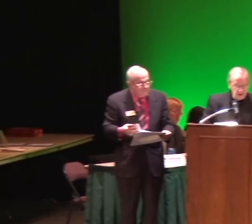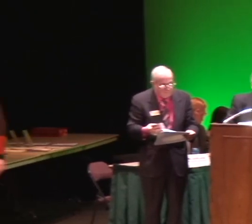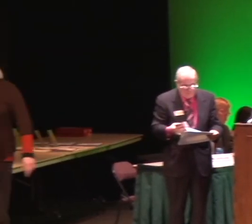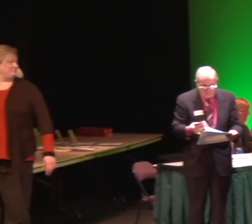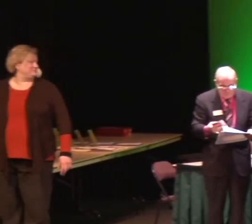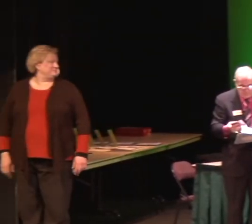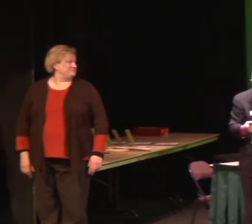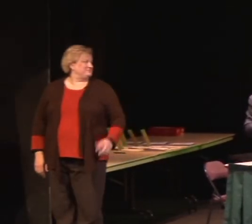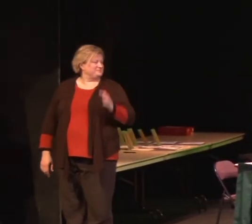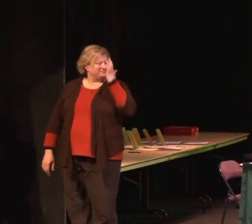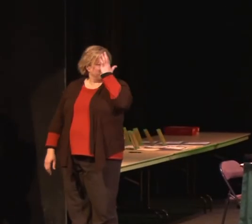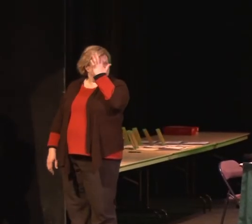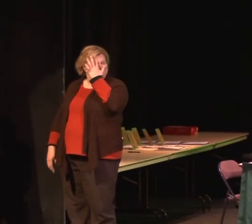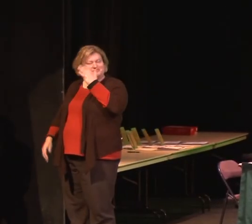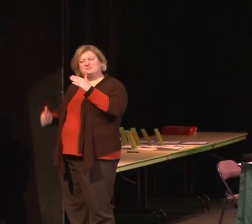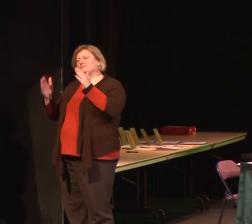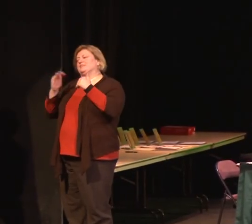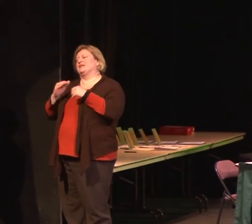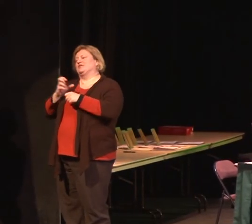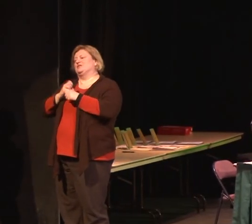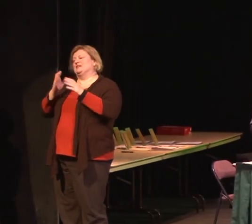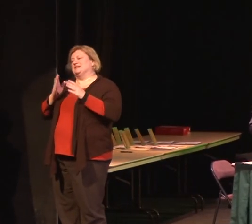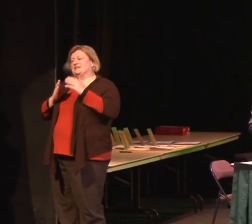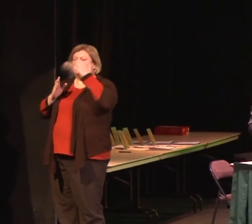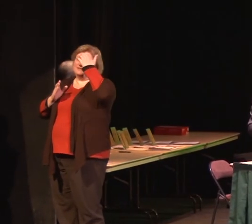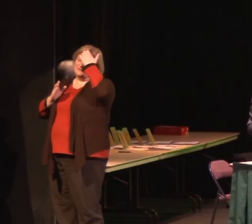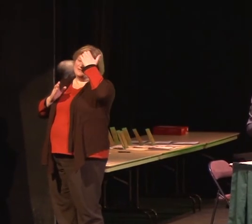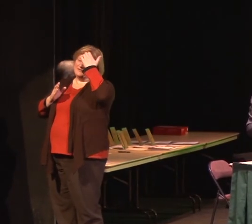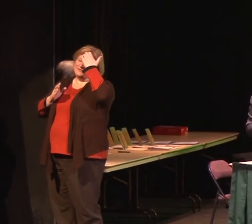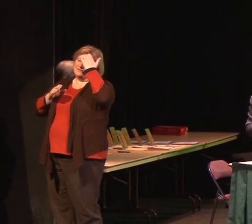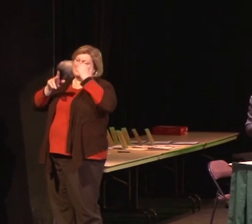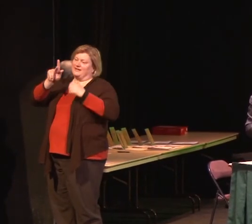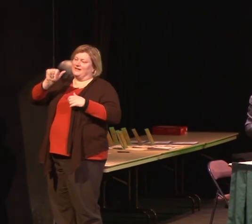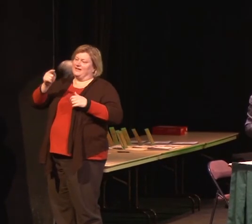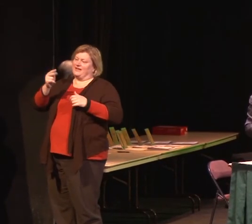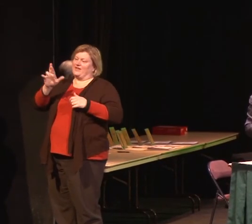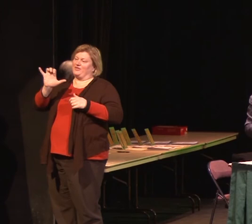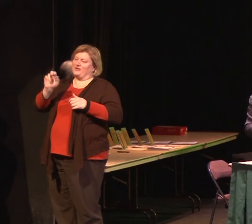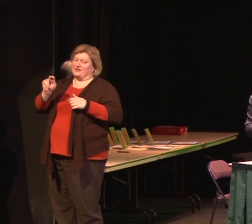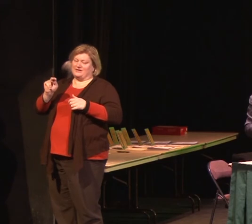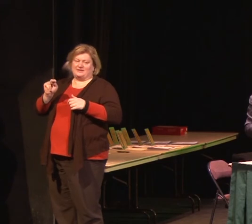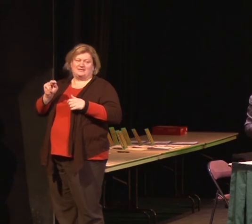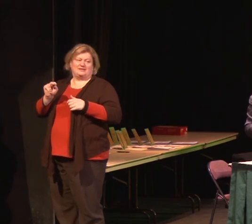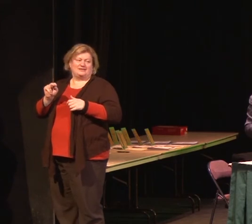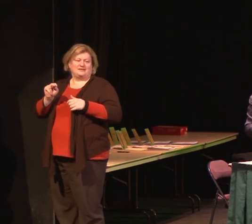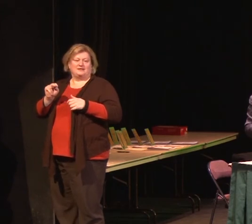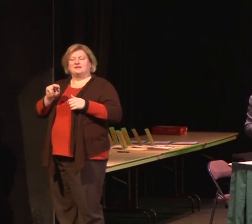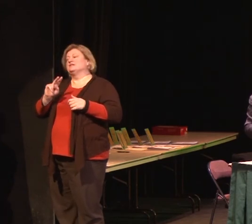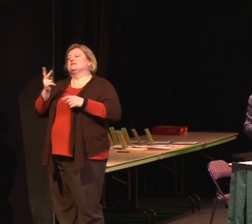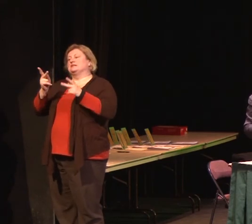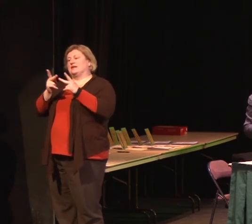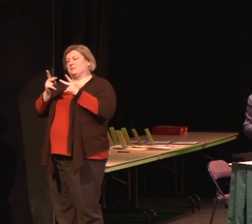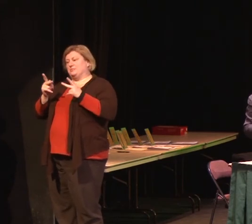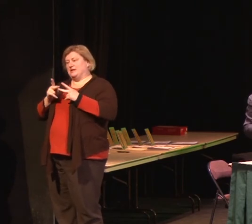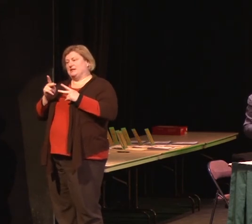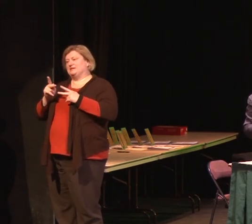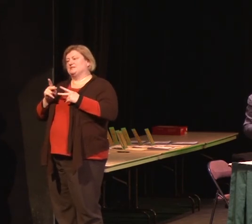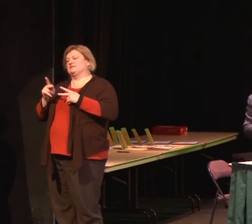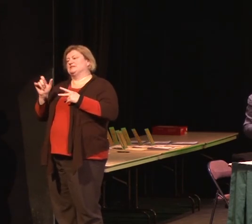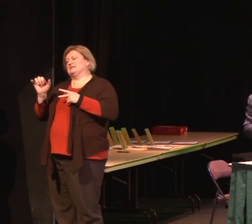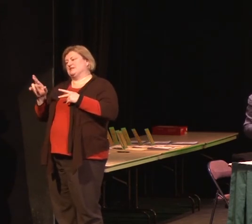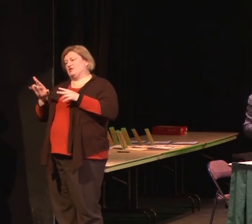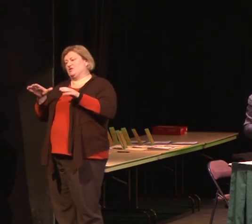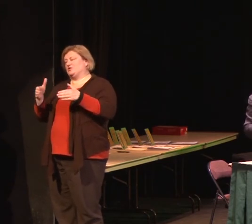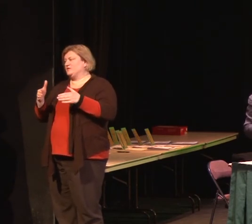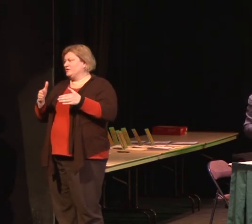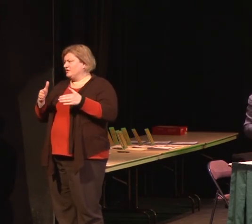The next recipient is Catherine Gallison. This is a second place senior division award.